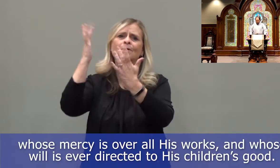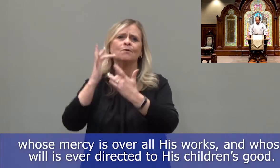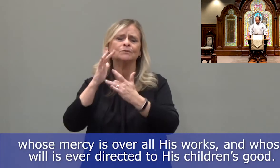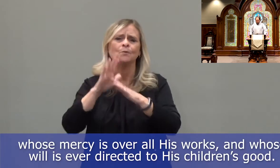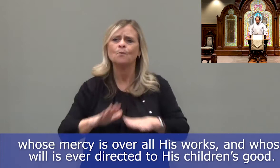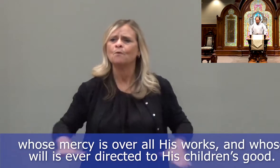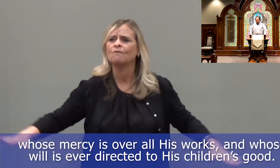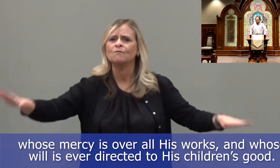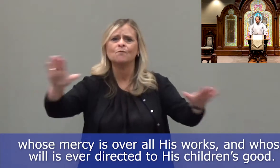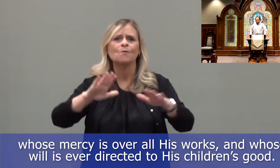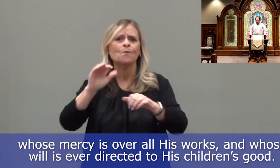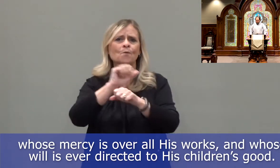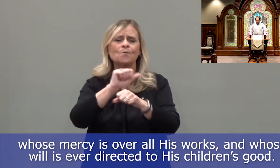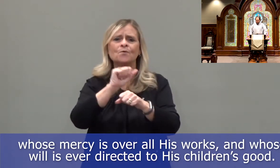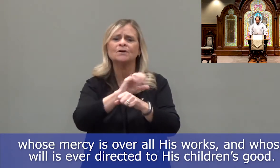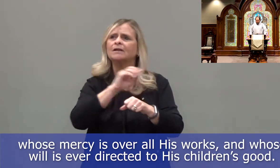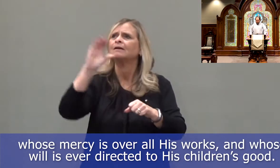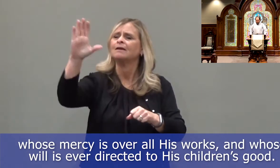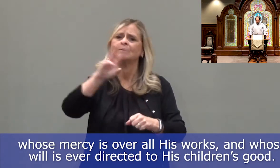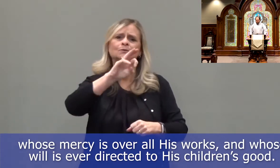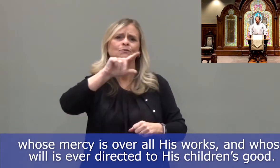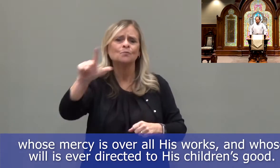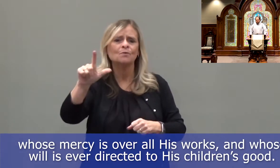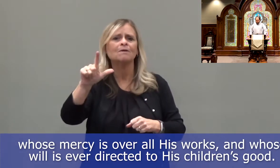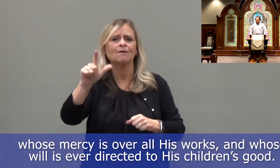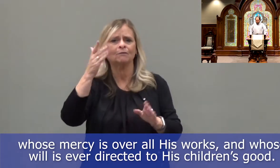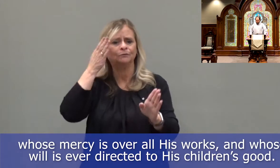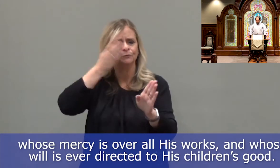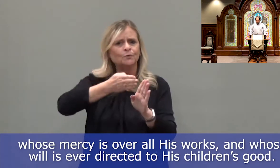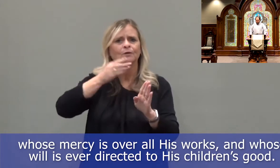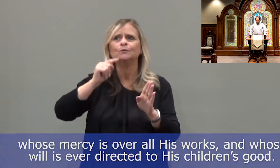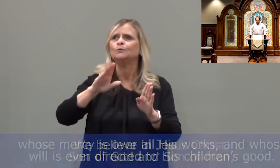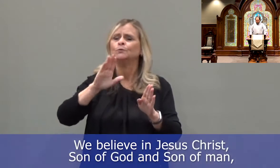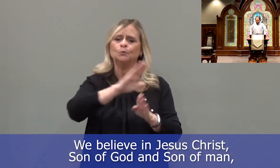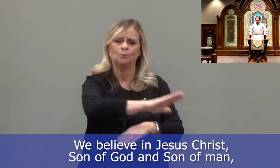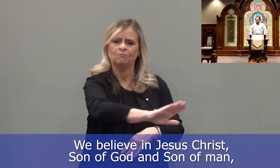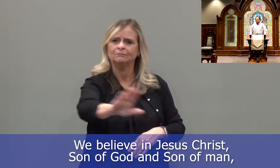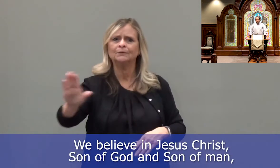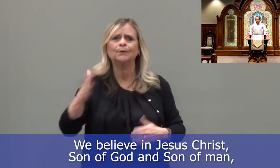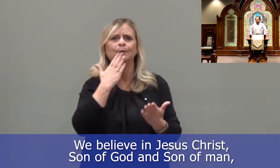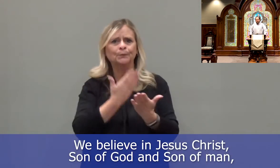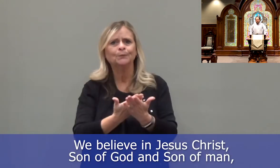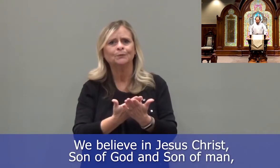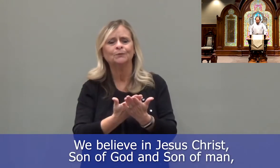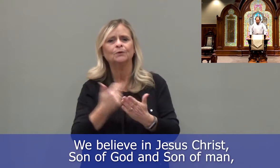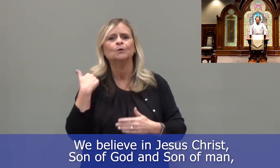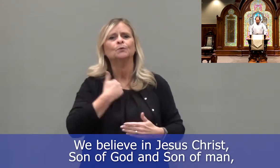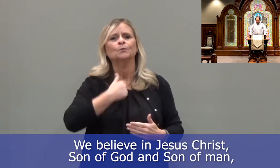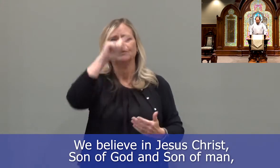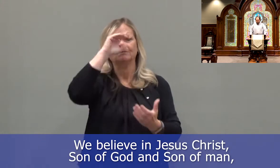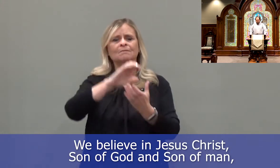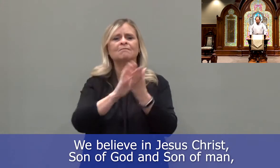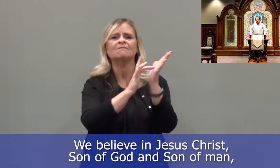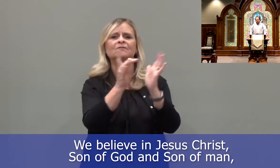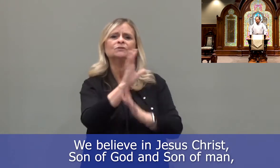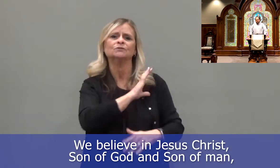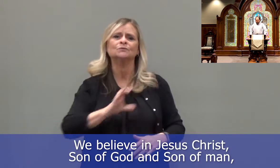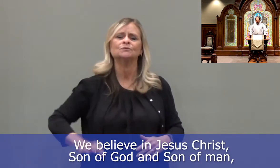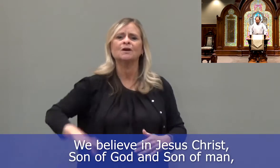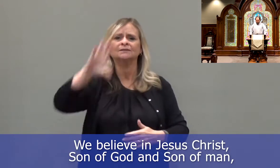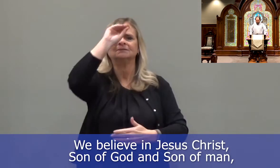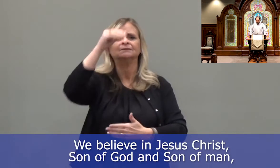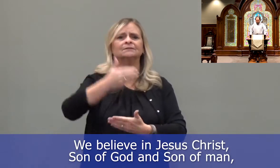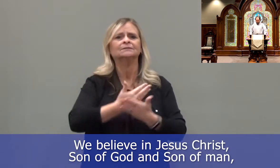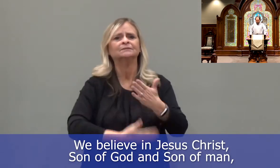all his works, and whose will is ever directed to his children's good. We believe in Jesus Christ, Son